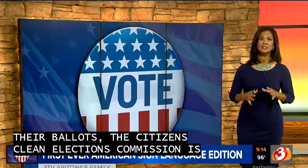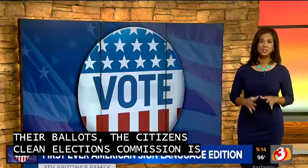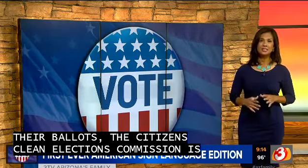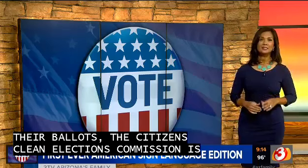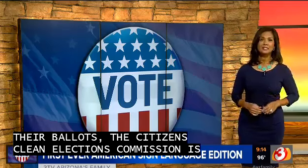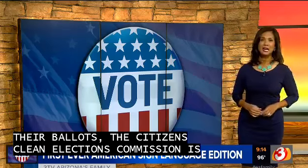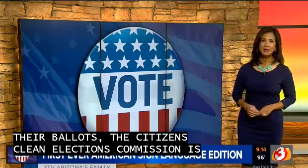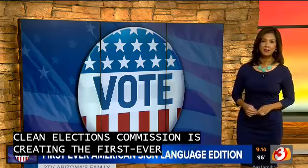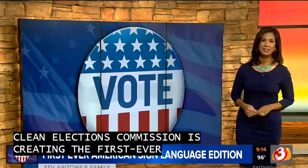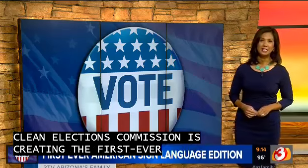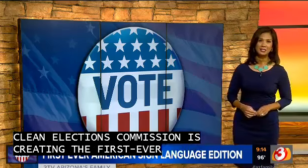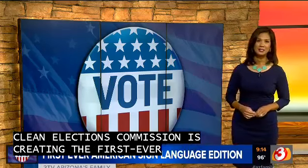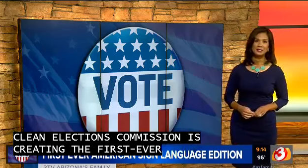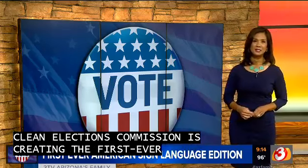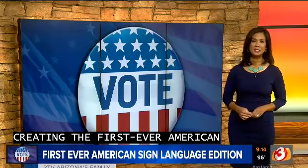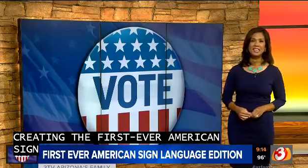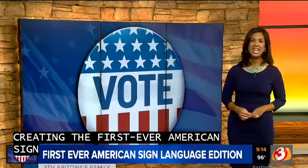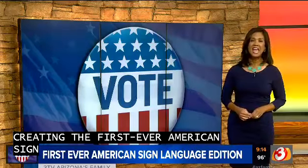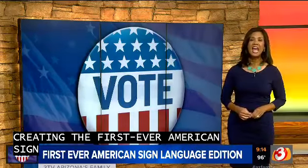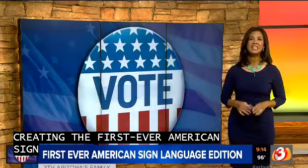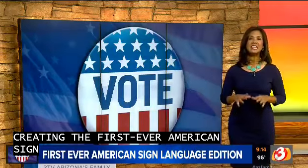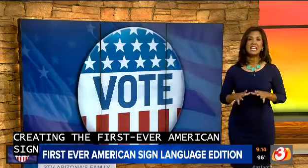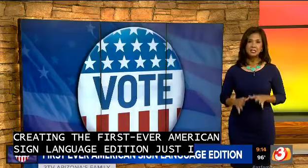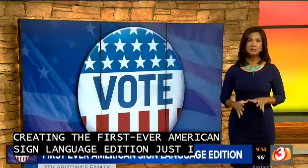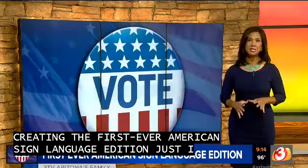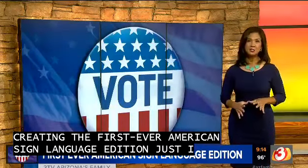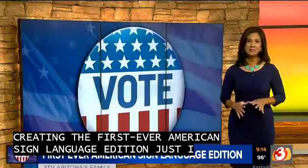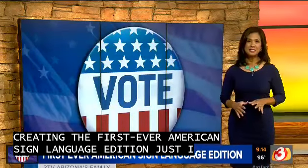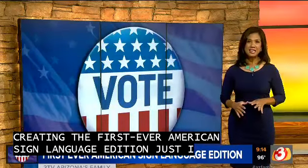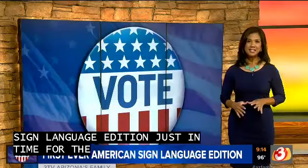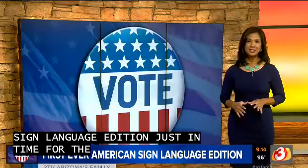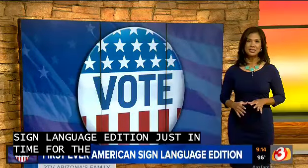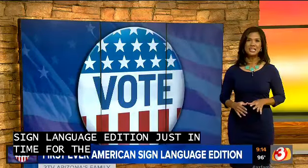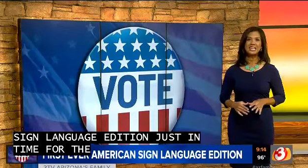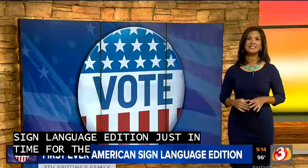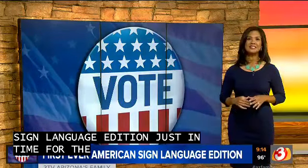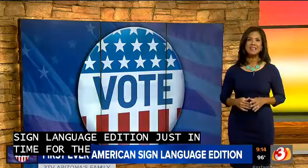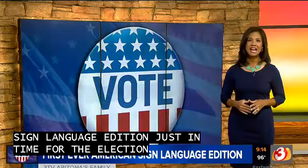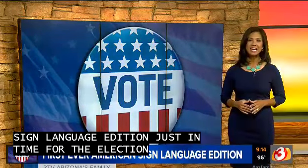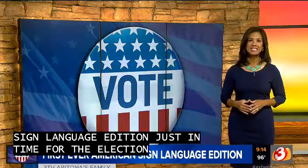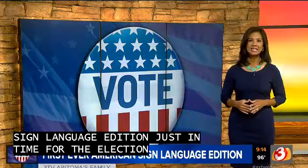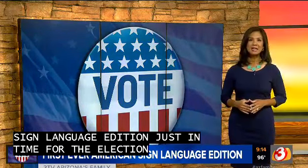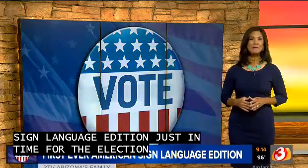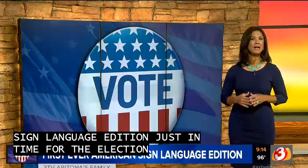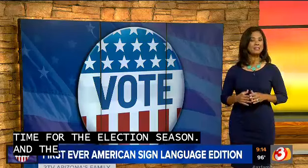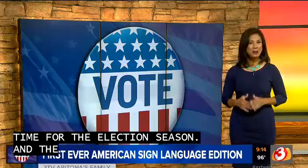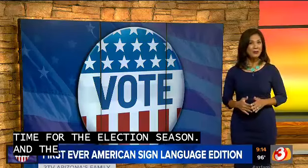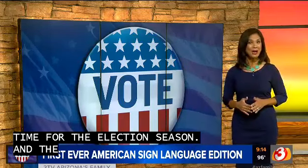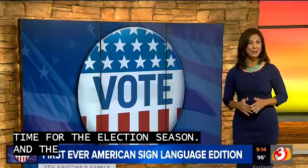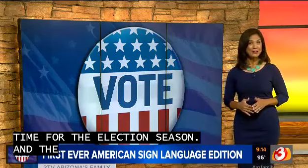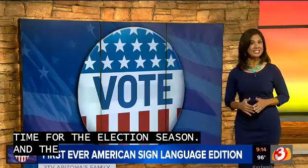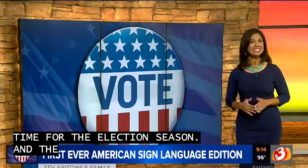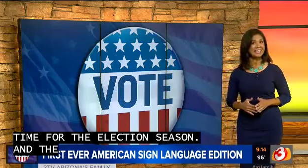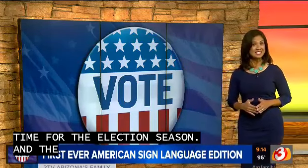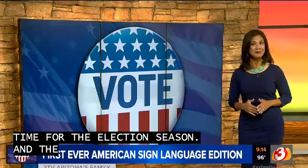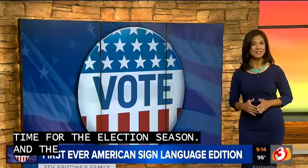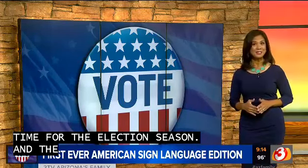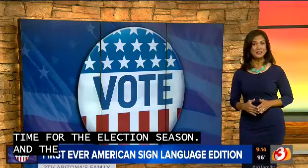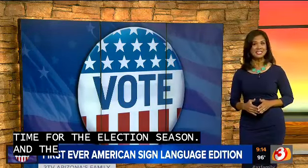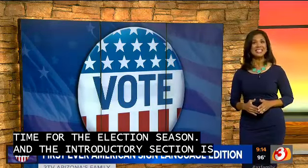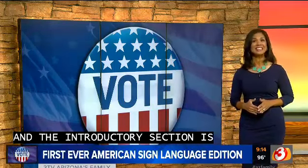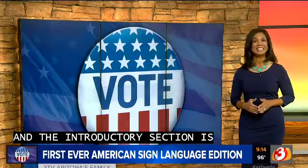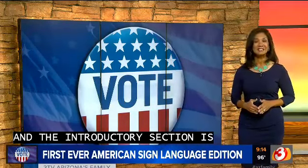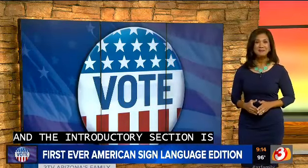edition just in time for the election season. And the introductory section is signed by no other than